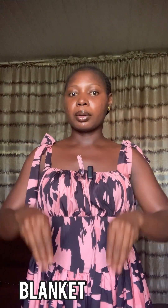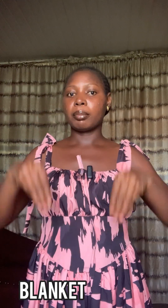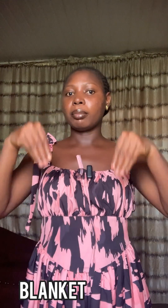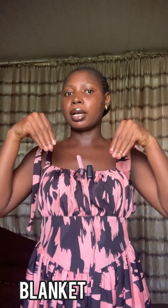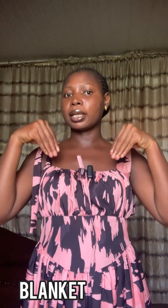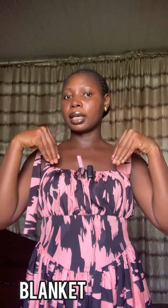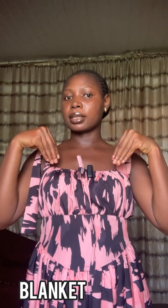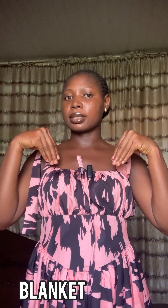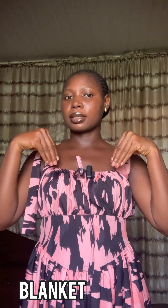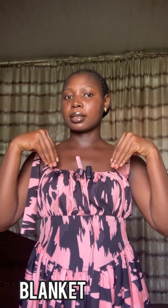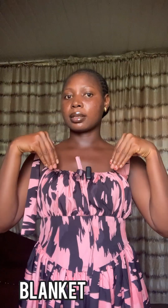Blanket,